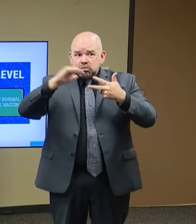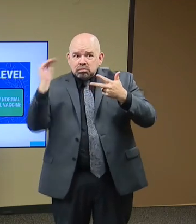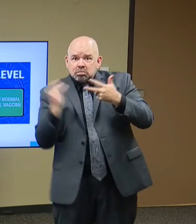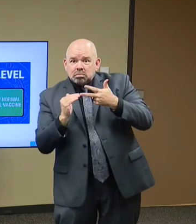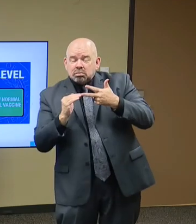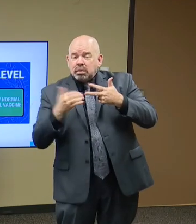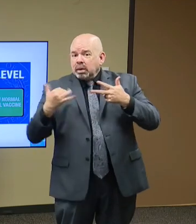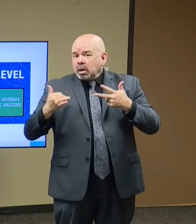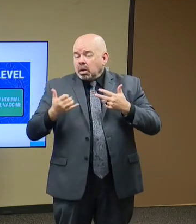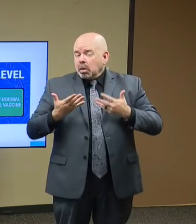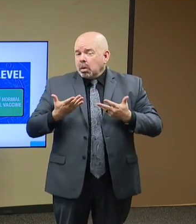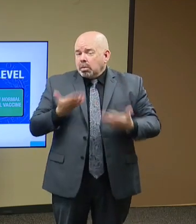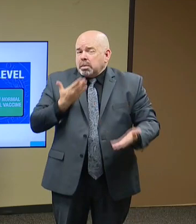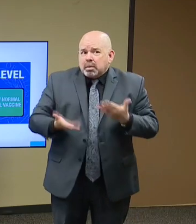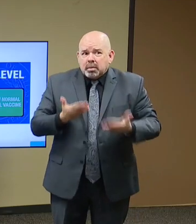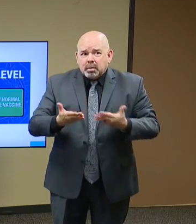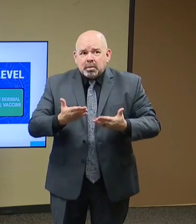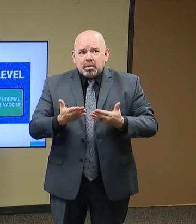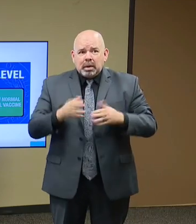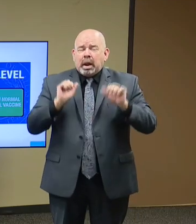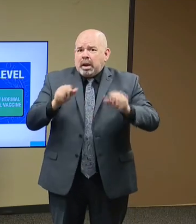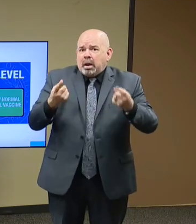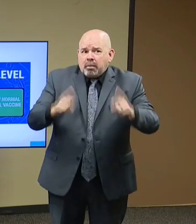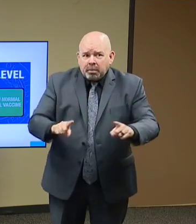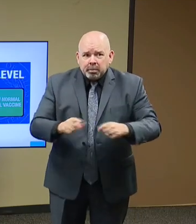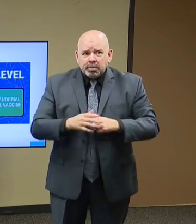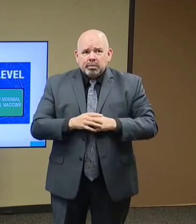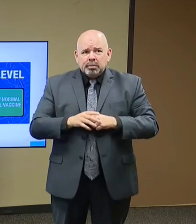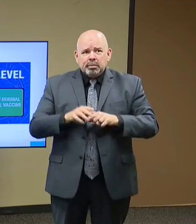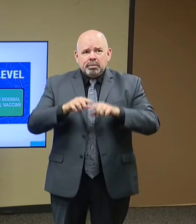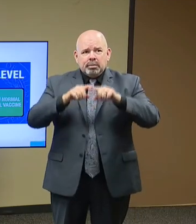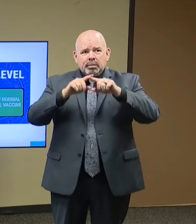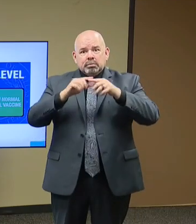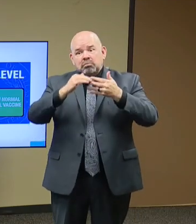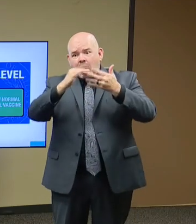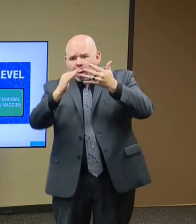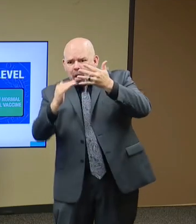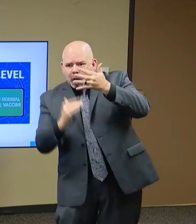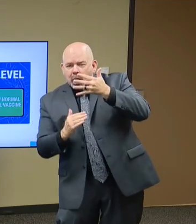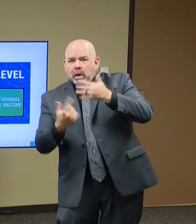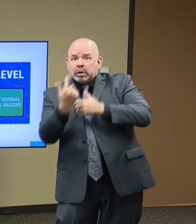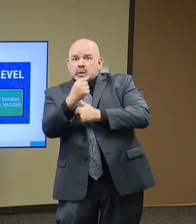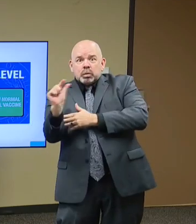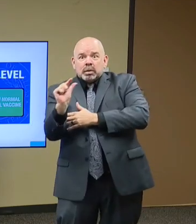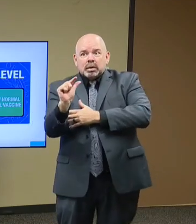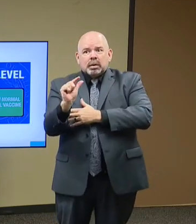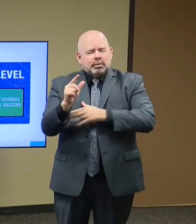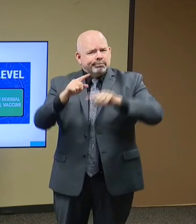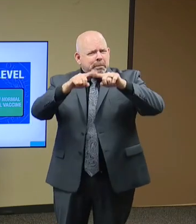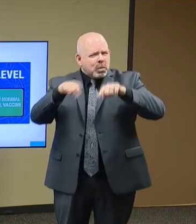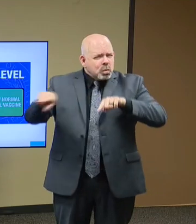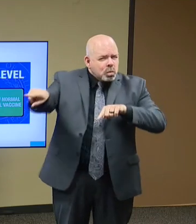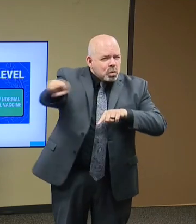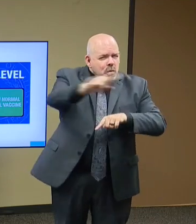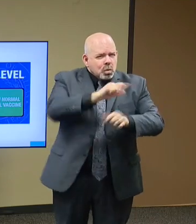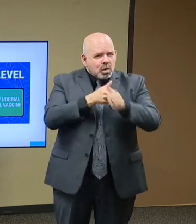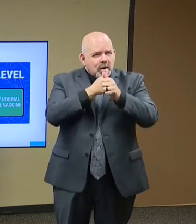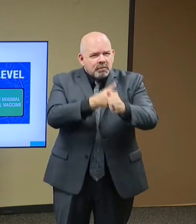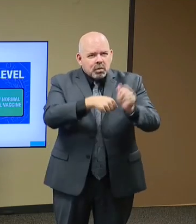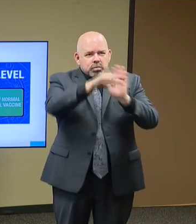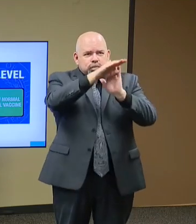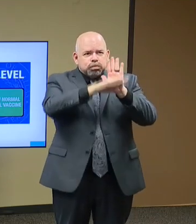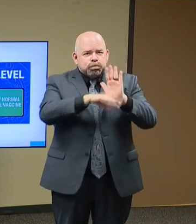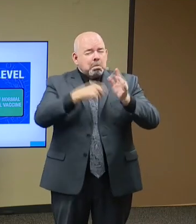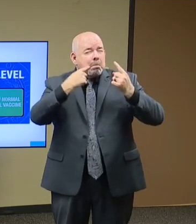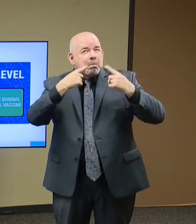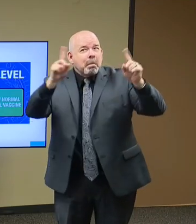can get to yellow and we can get to green, and we may be able to get there this fall if we don't do, there's 3 ways